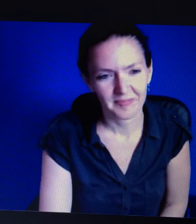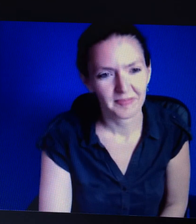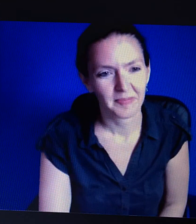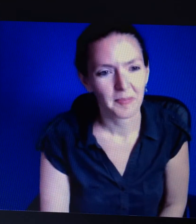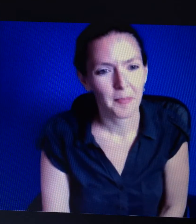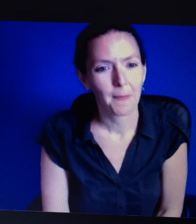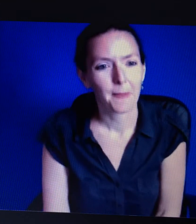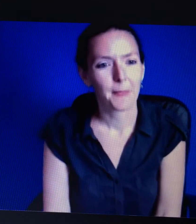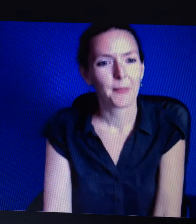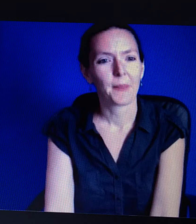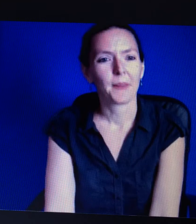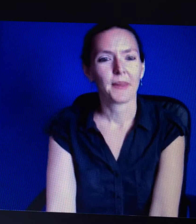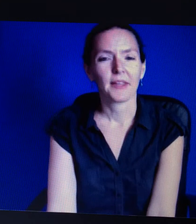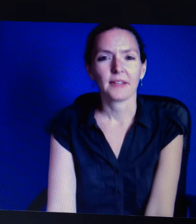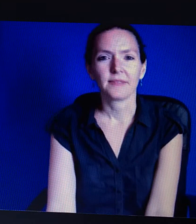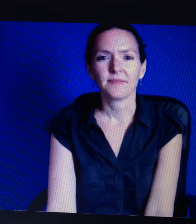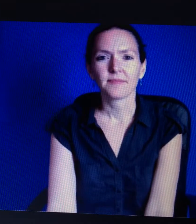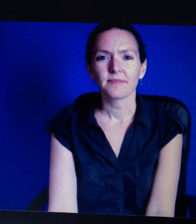be.